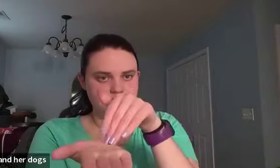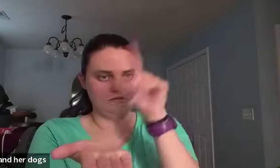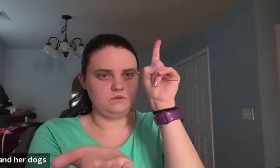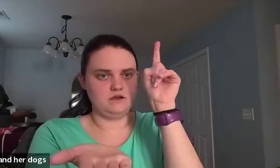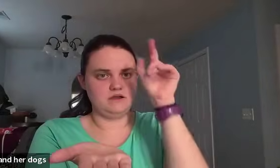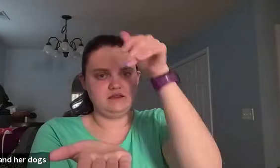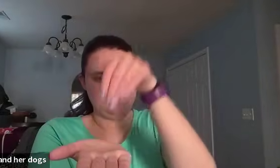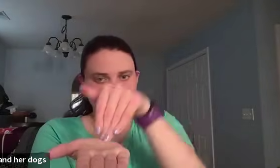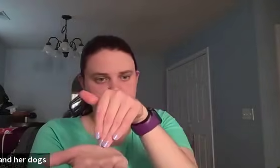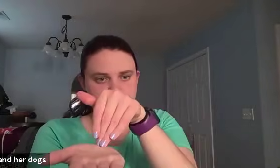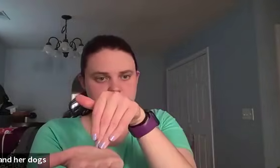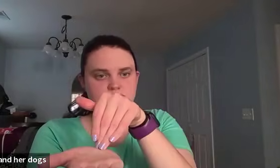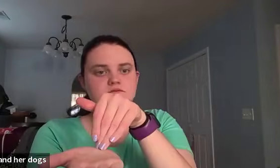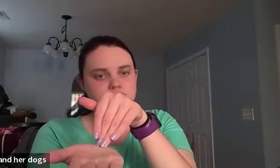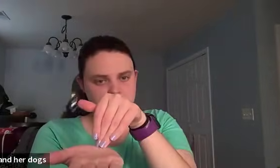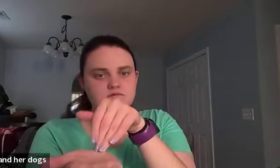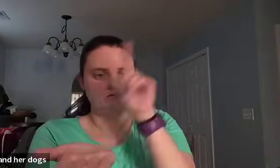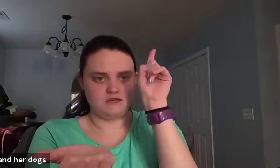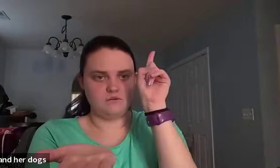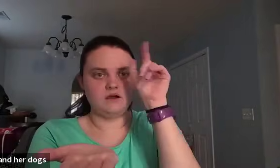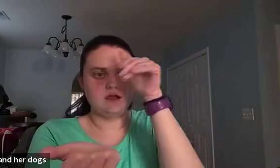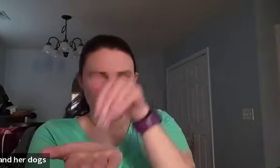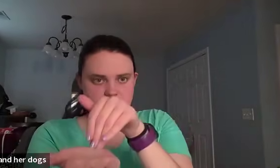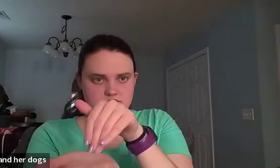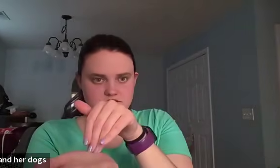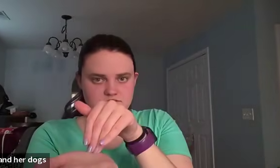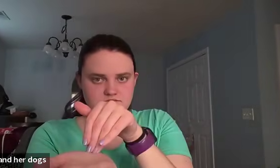1,000, 1,000. Okay, 1,000.